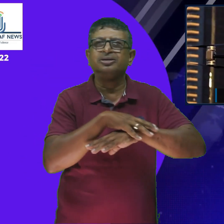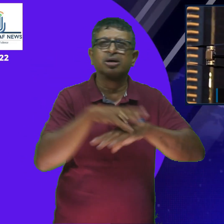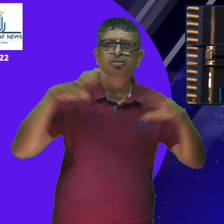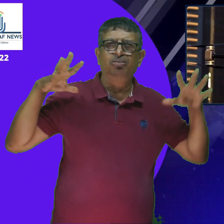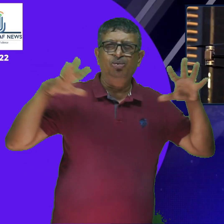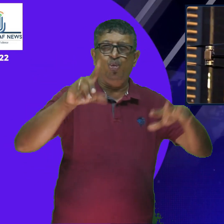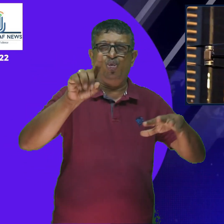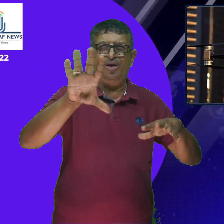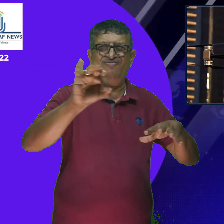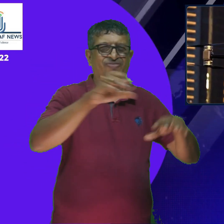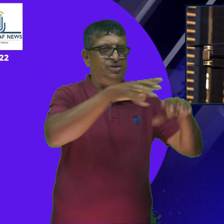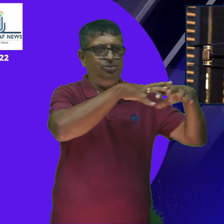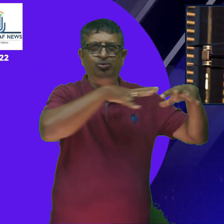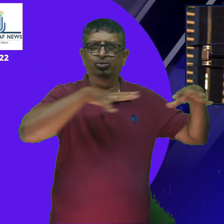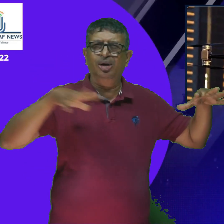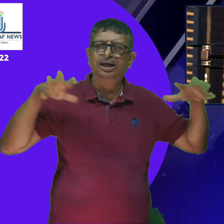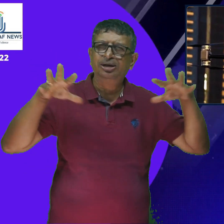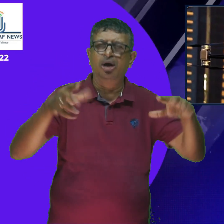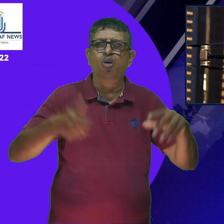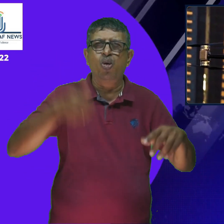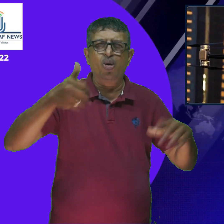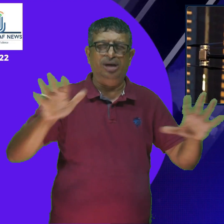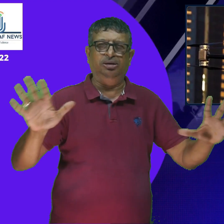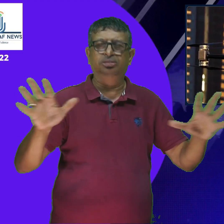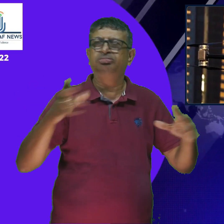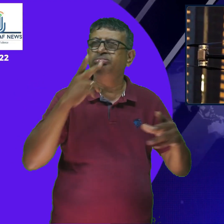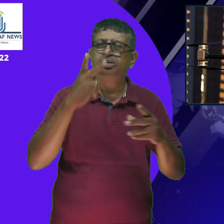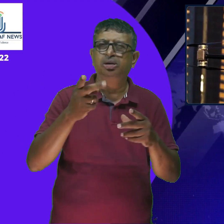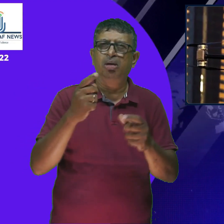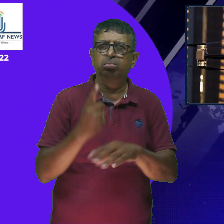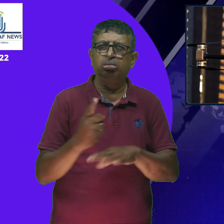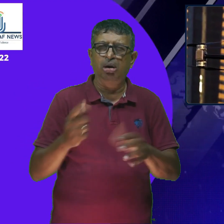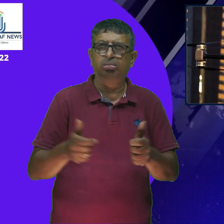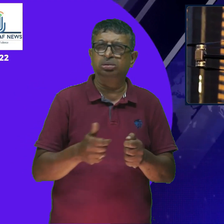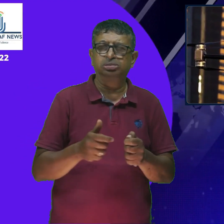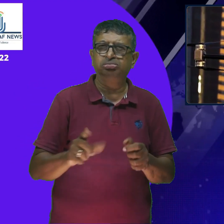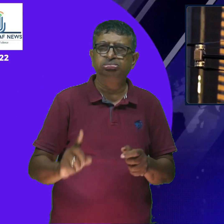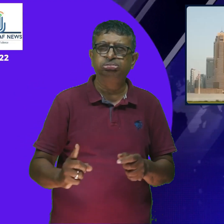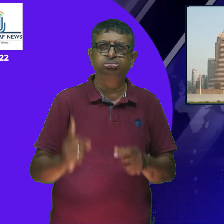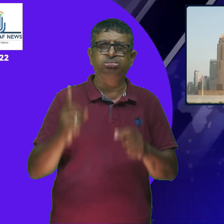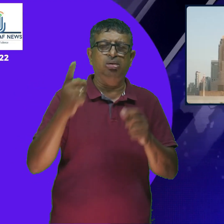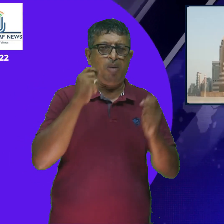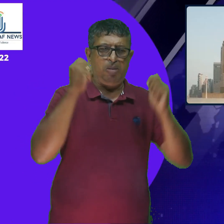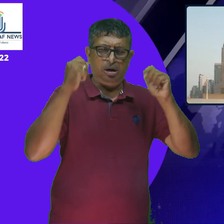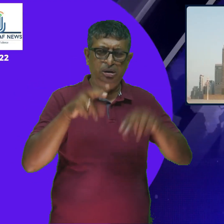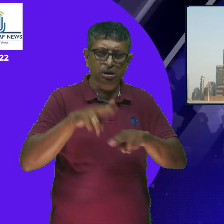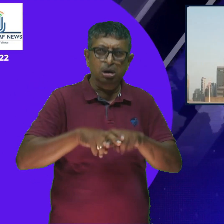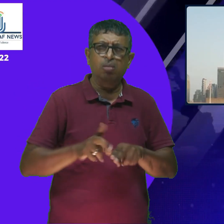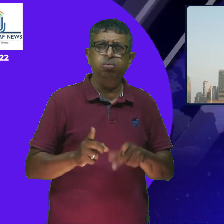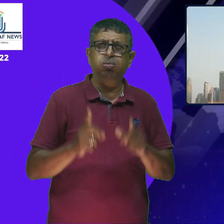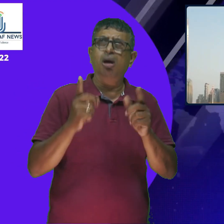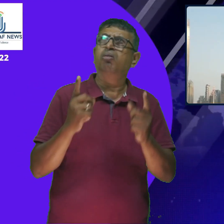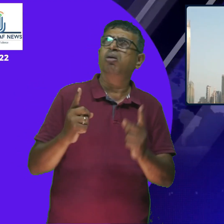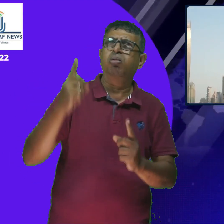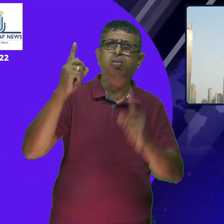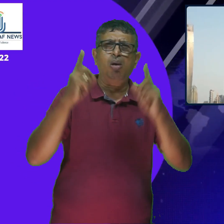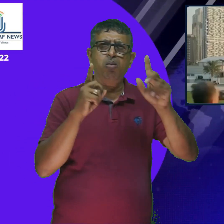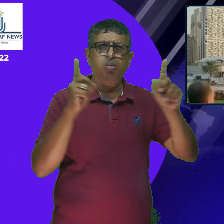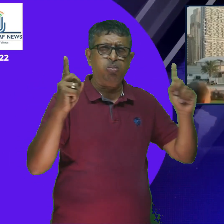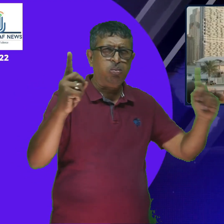in principle. The X2 is built for low-altitude cities and produces no carbon dioxide. Executive Director for International Offices at the Dubai